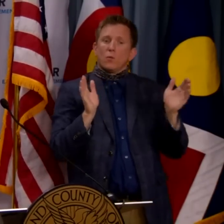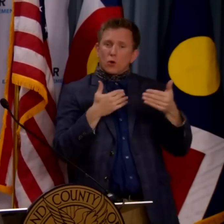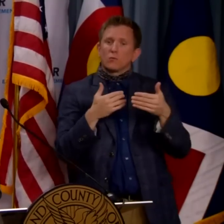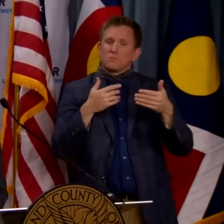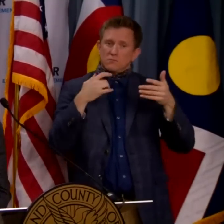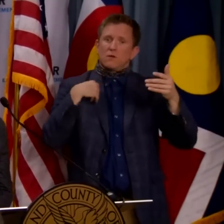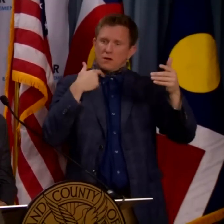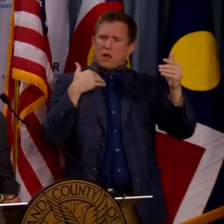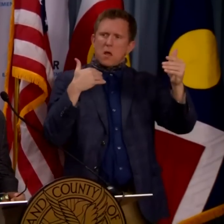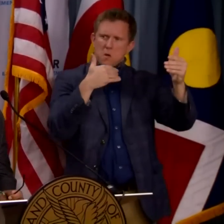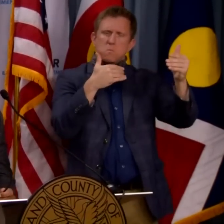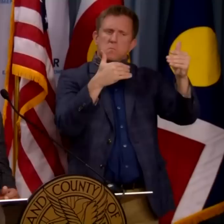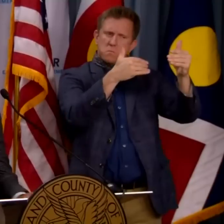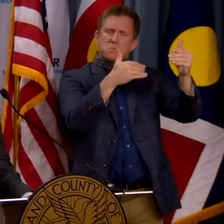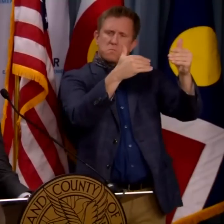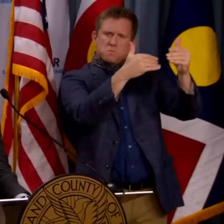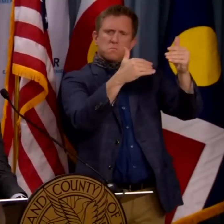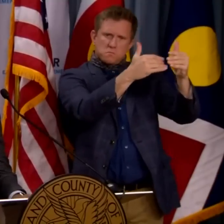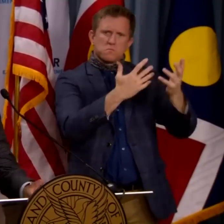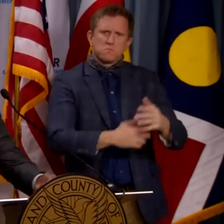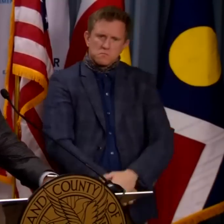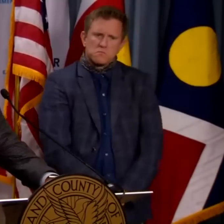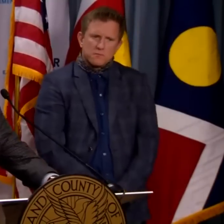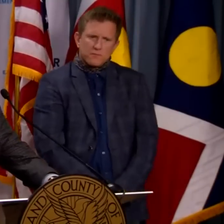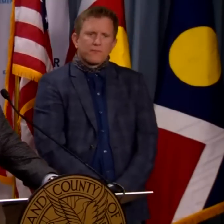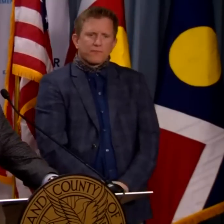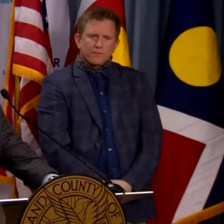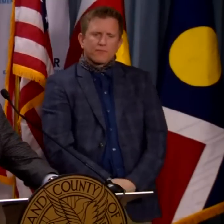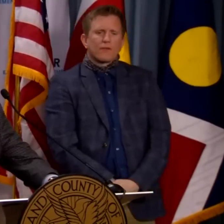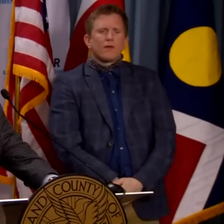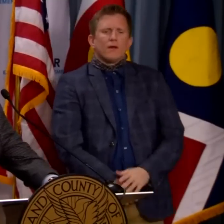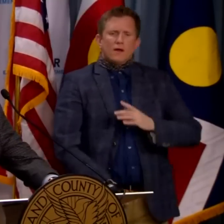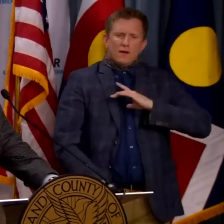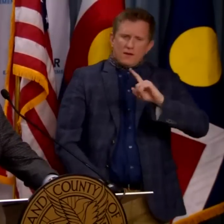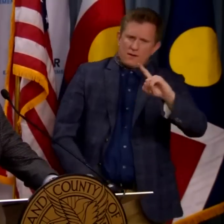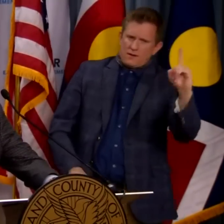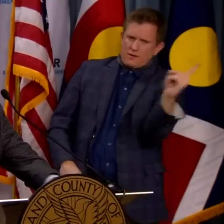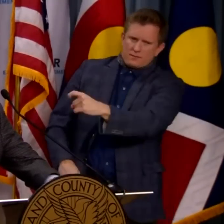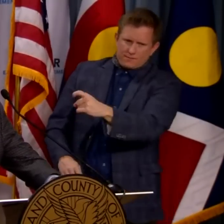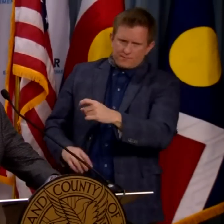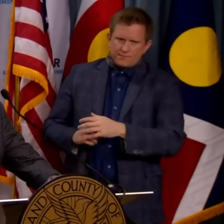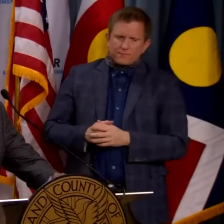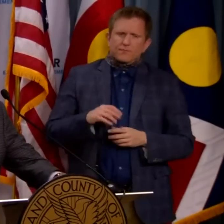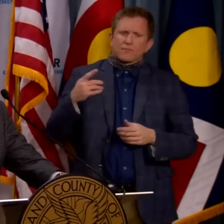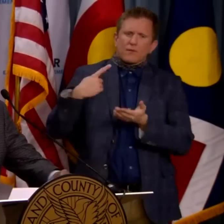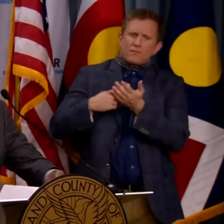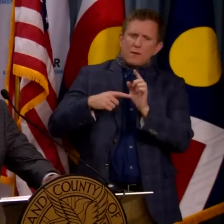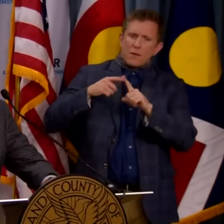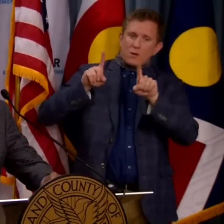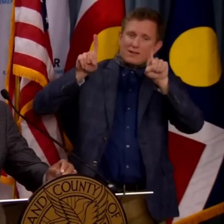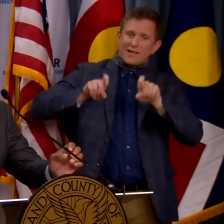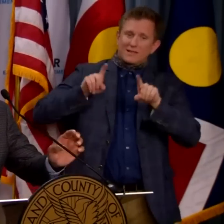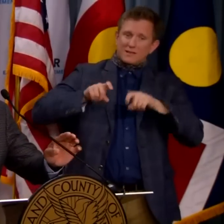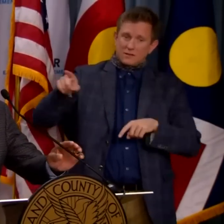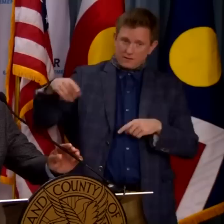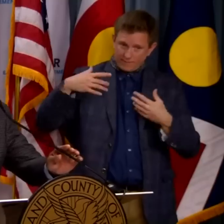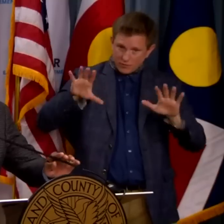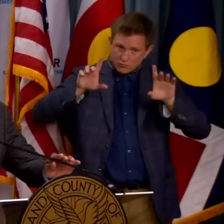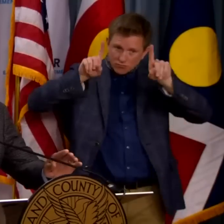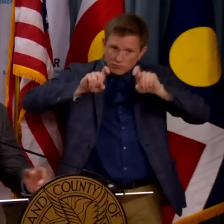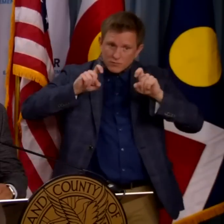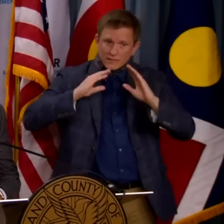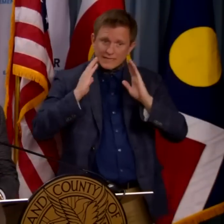models and what makes sense to them. So it's a myriad of reasons why some may not, but the more important thing is that I think we're well on